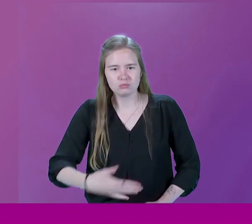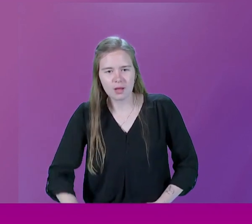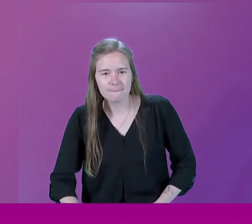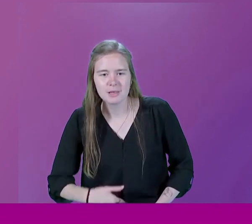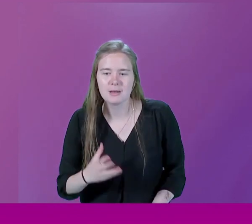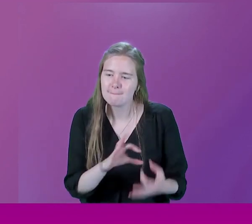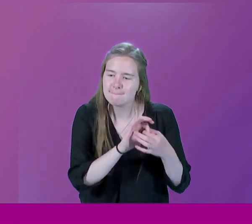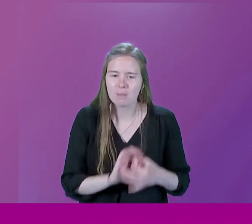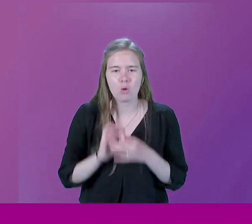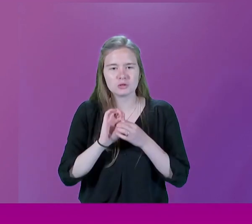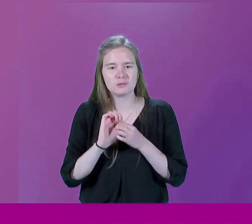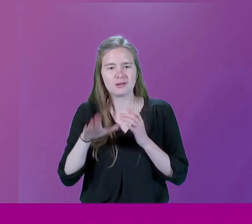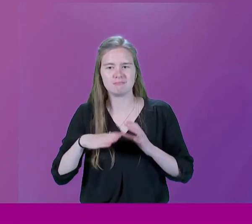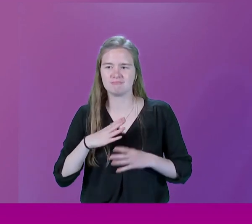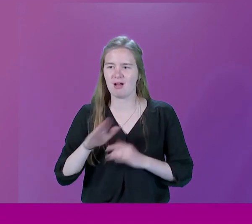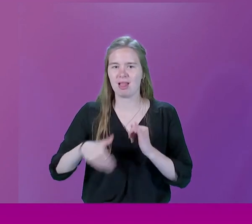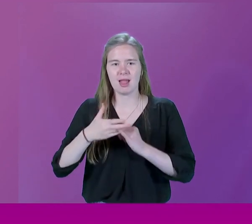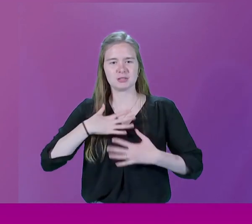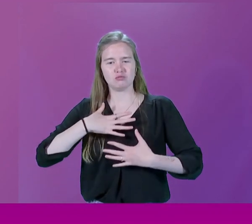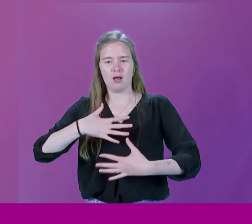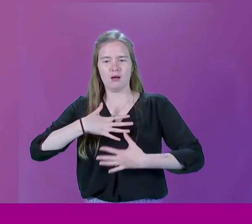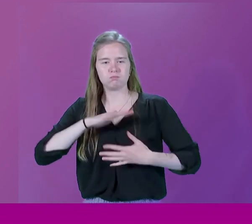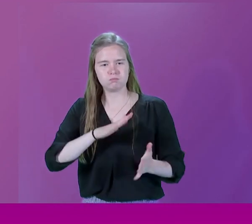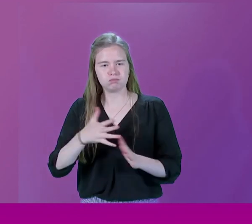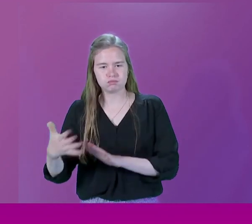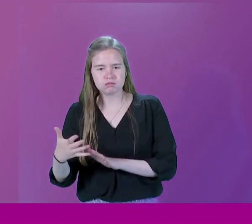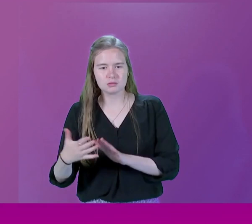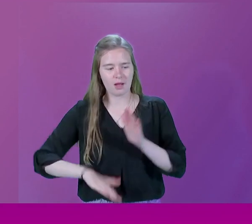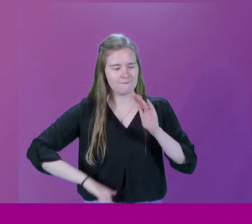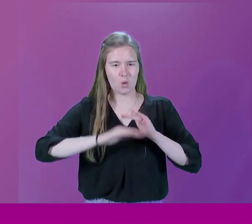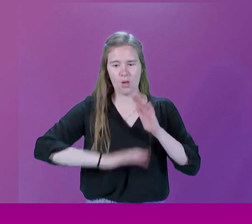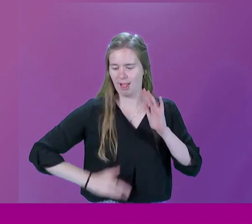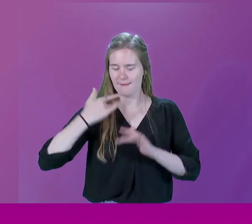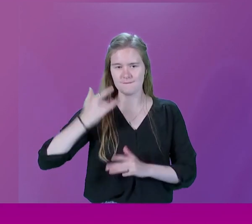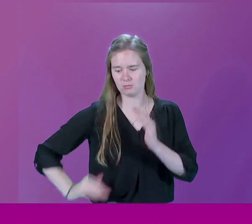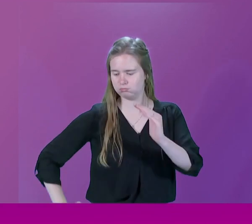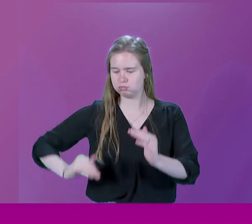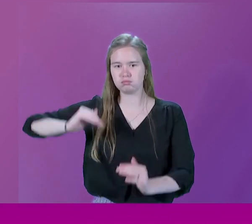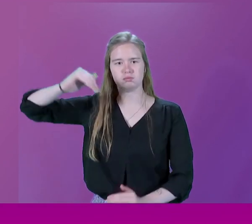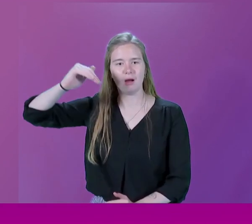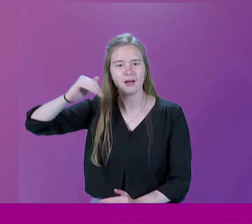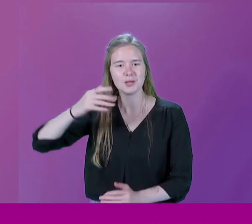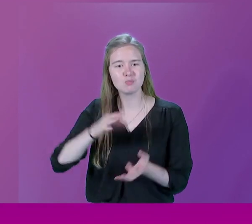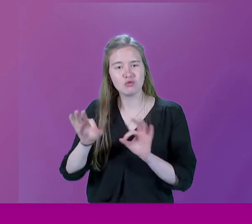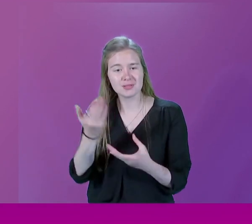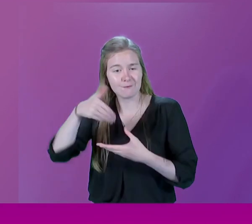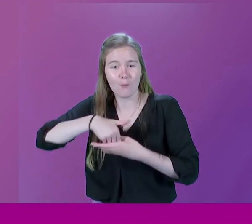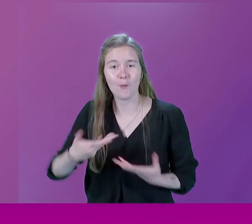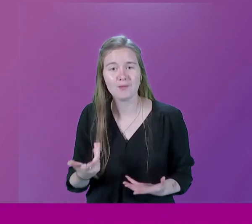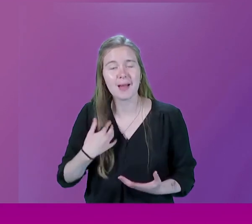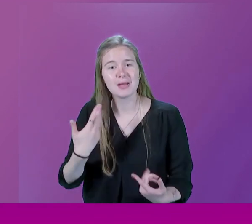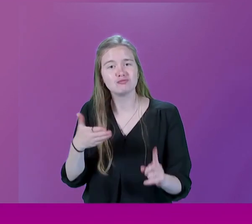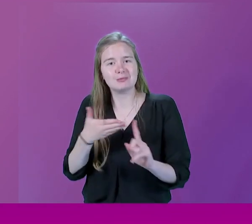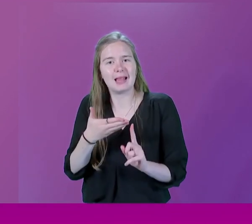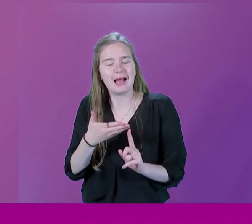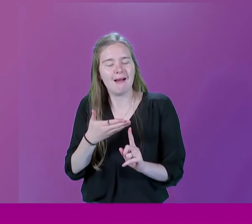all of us when we're taking our last breath and every part in between of our lives. So that is what I